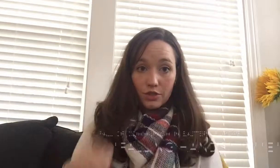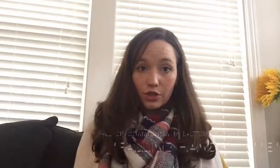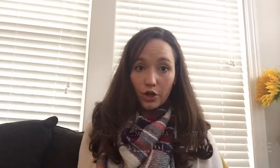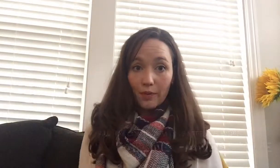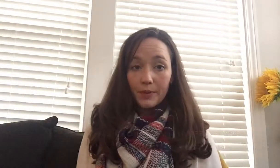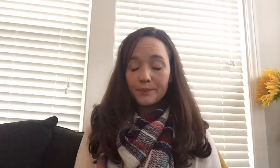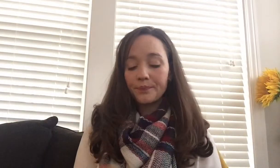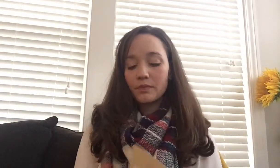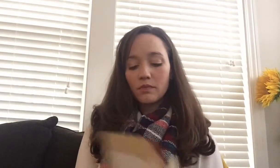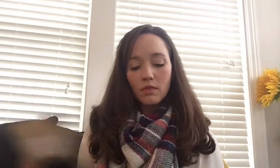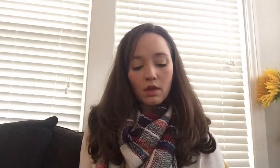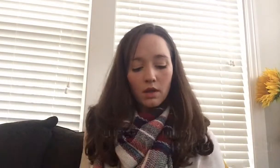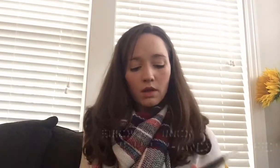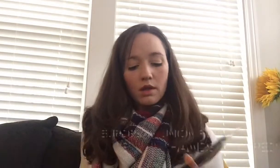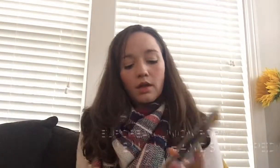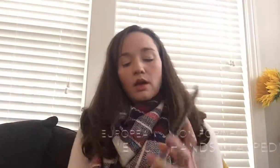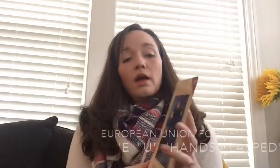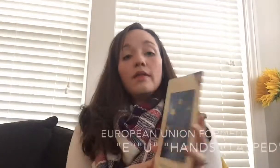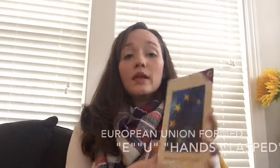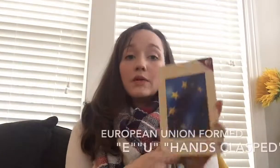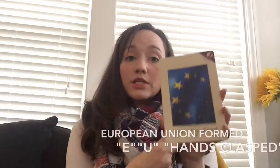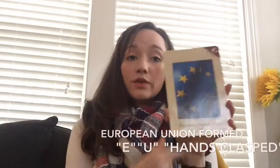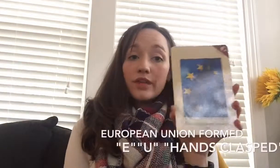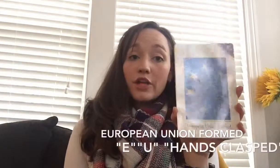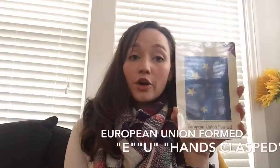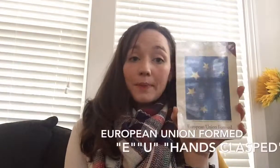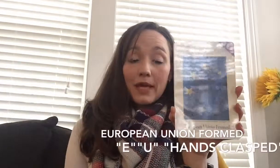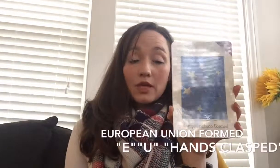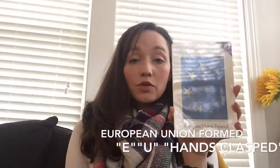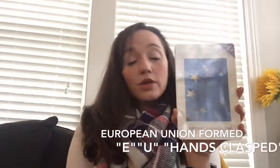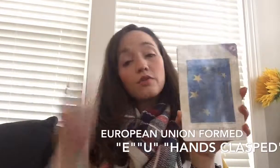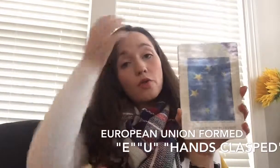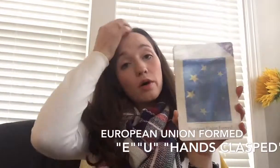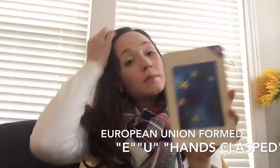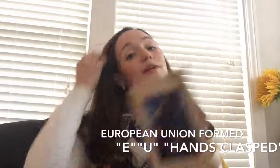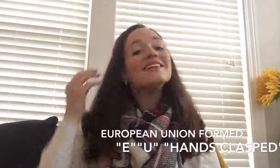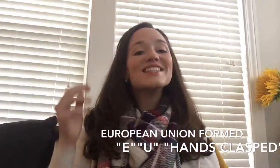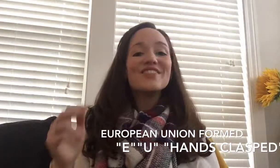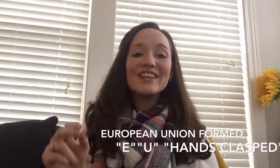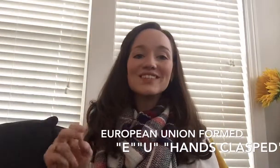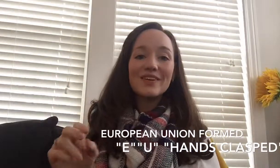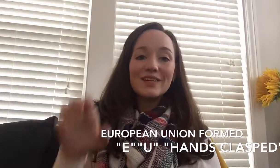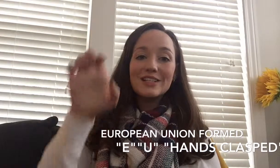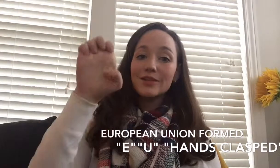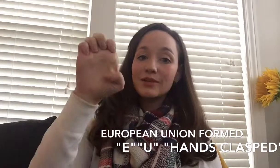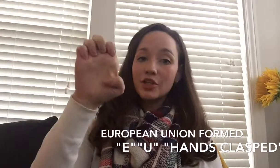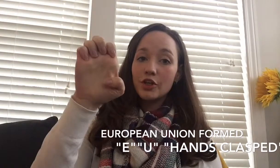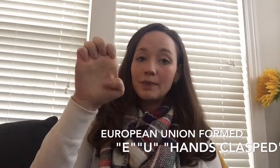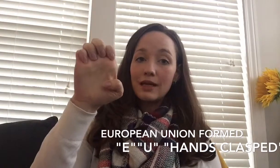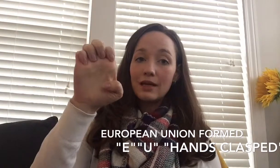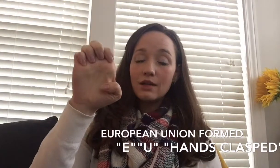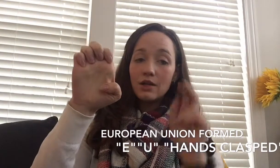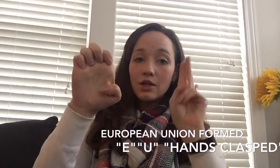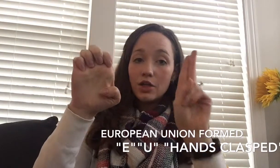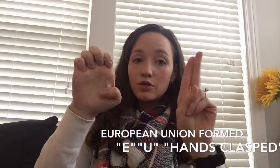Eastern Europe. Then we do the European Union formed. So for this one we do European